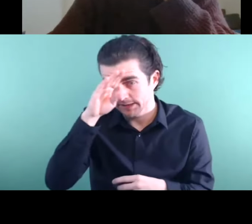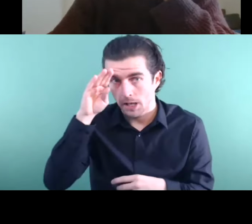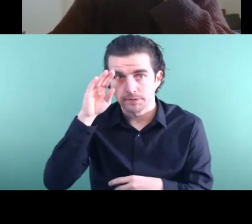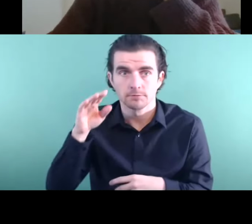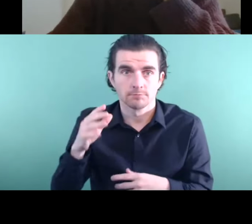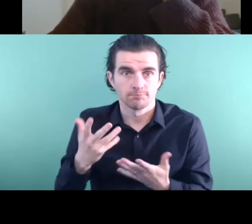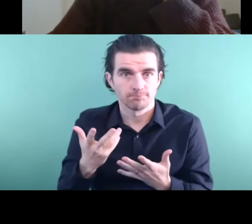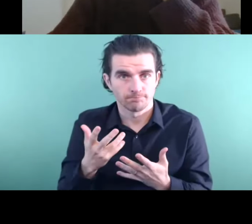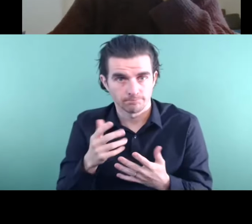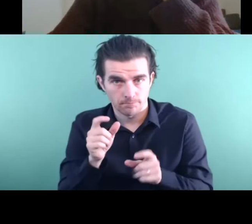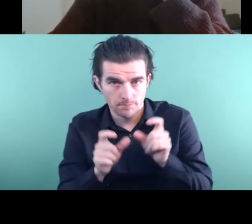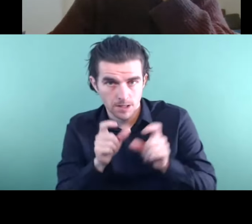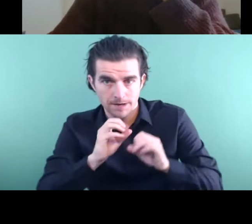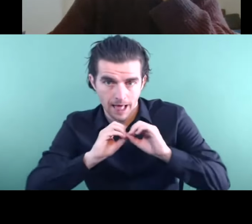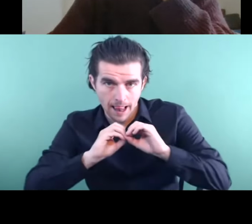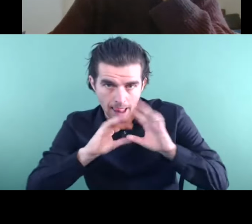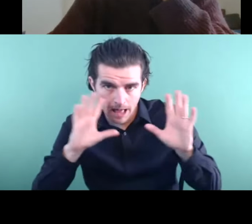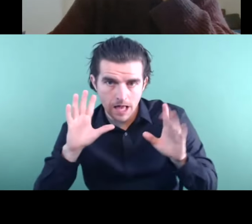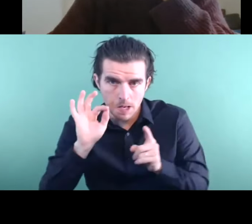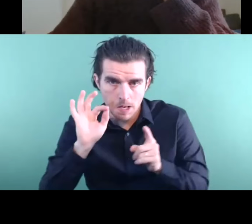but it is possible. And I think